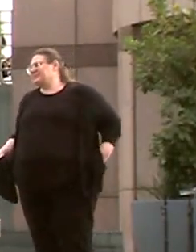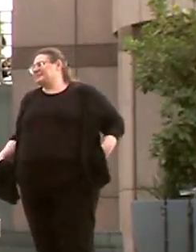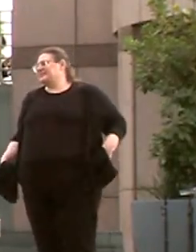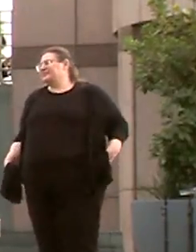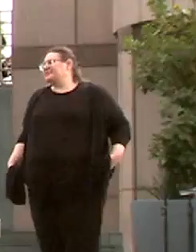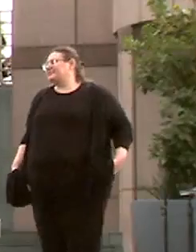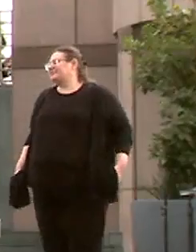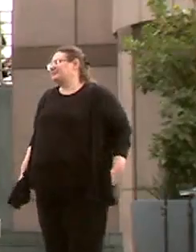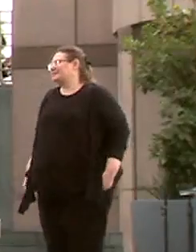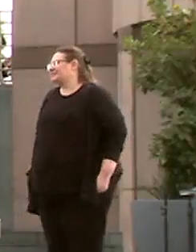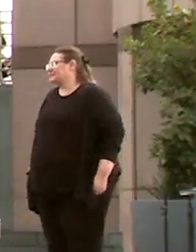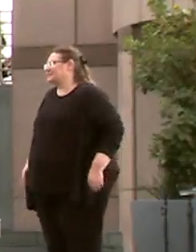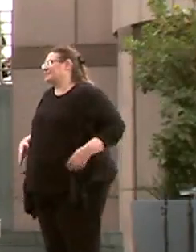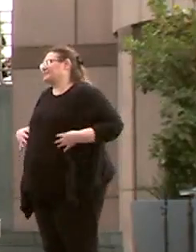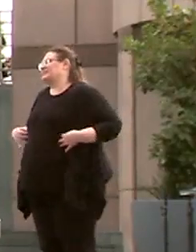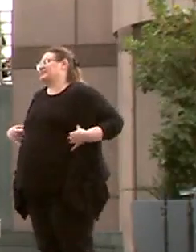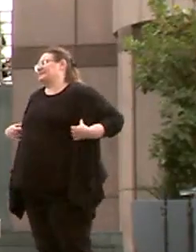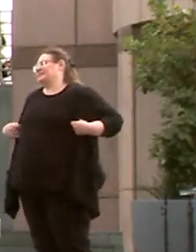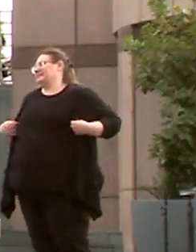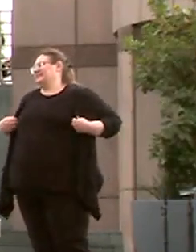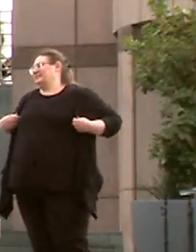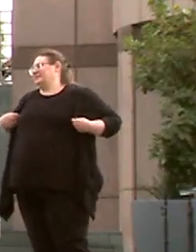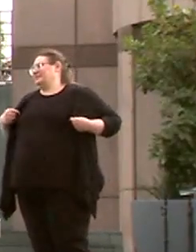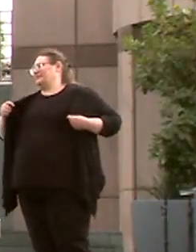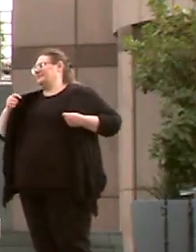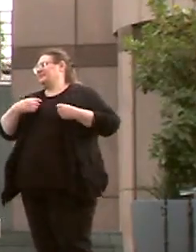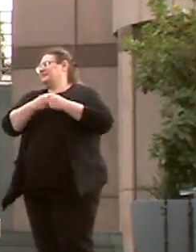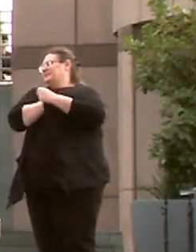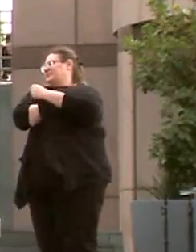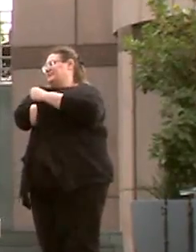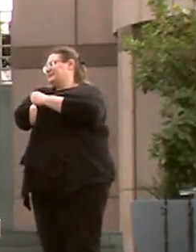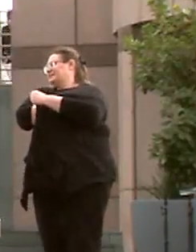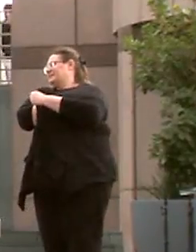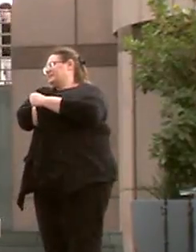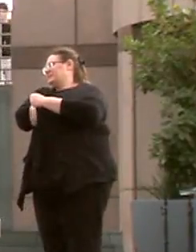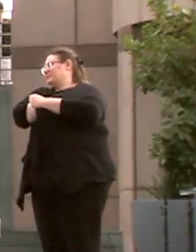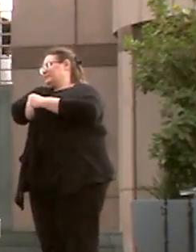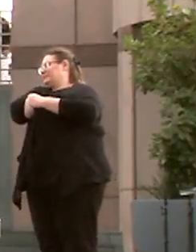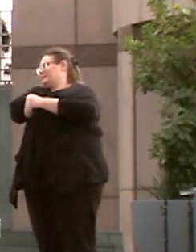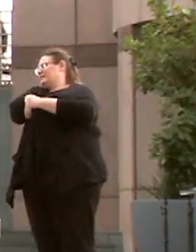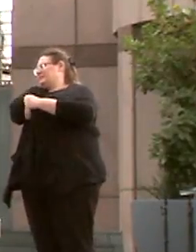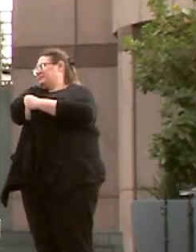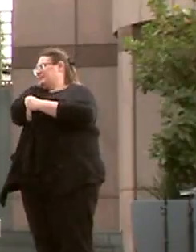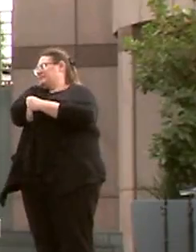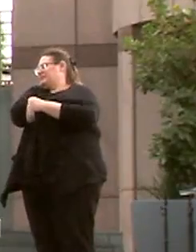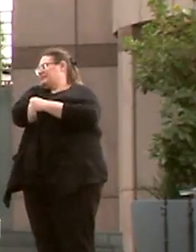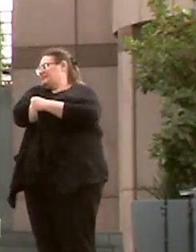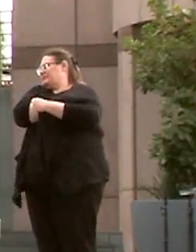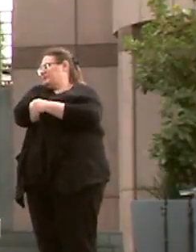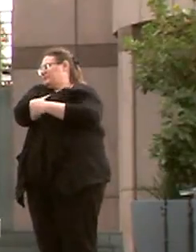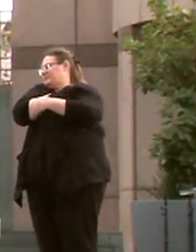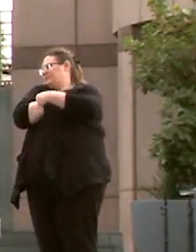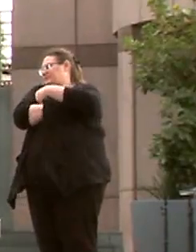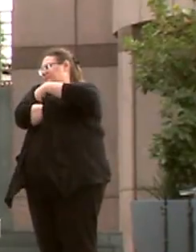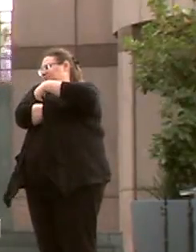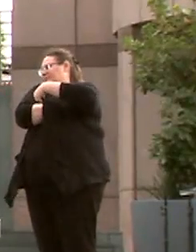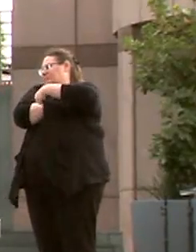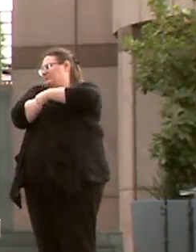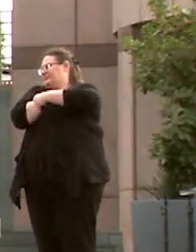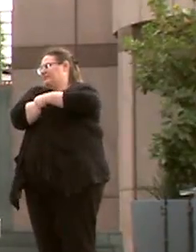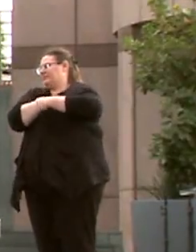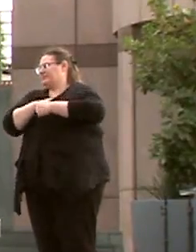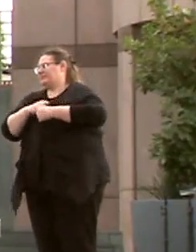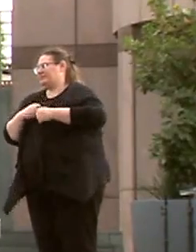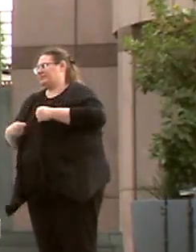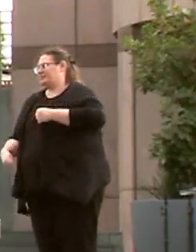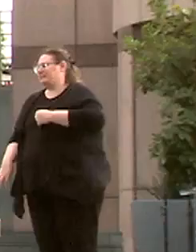what I mean? So I think if people without disabilities go, I don't know anything about this world, let me find someone to add to it and